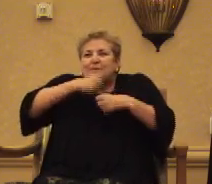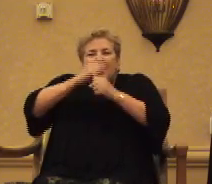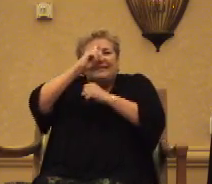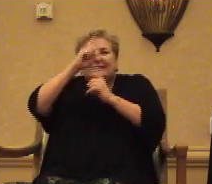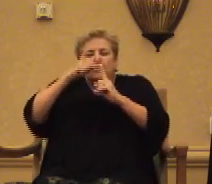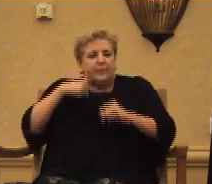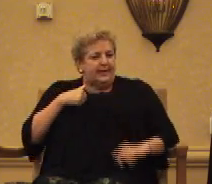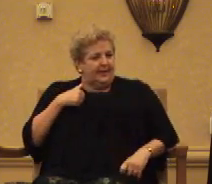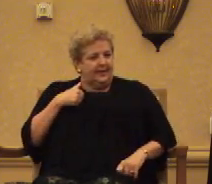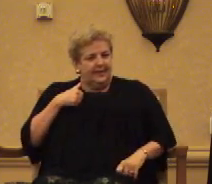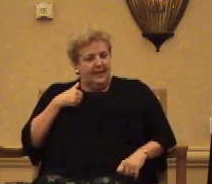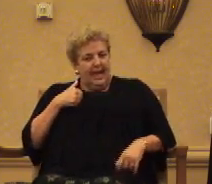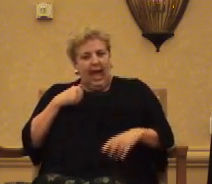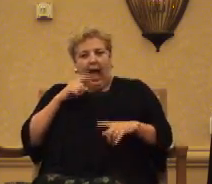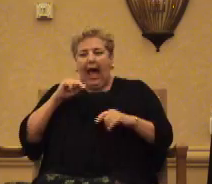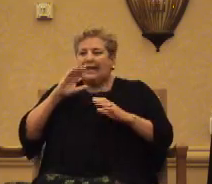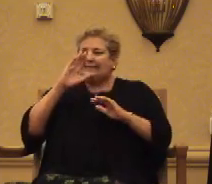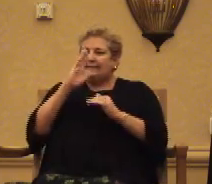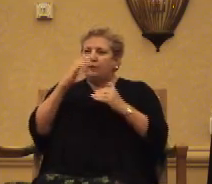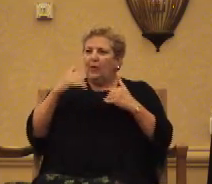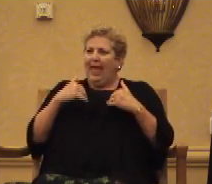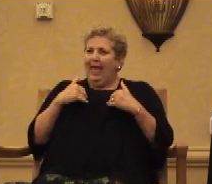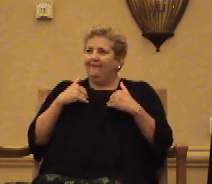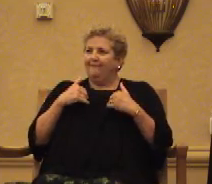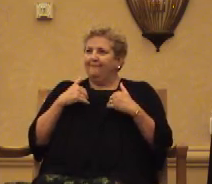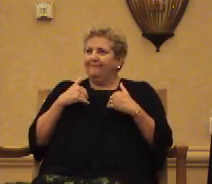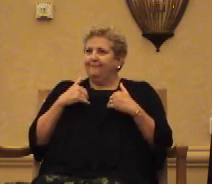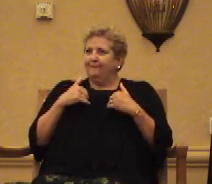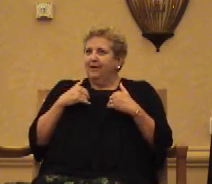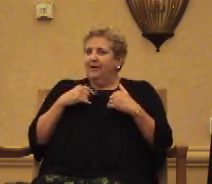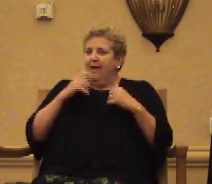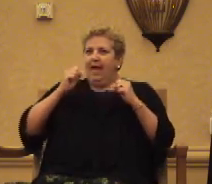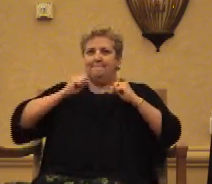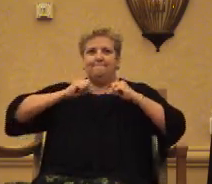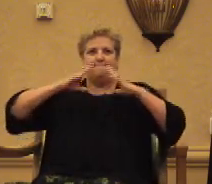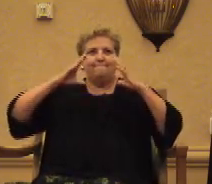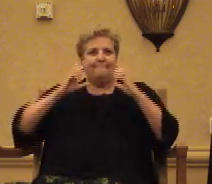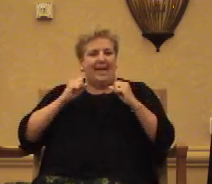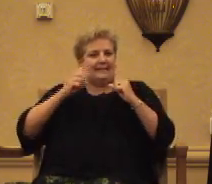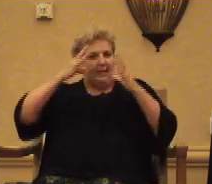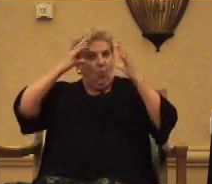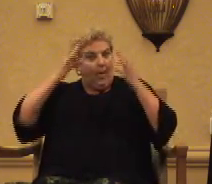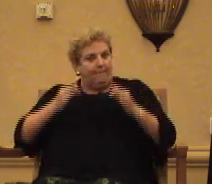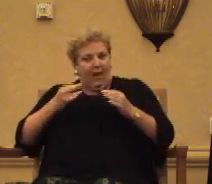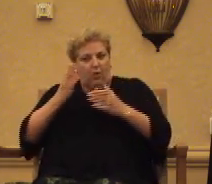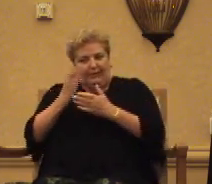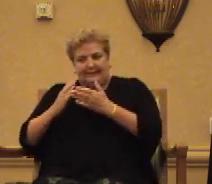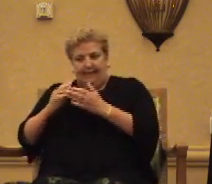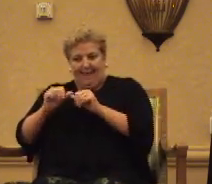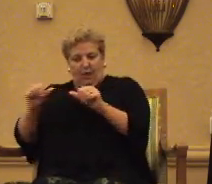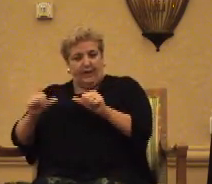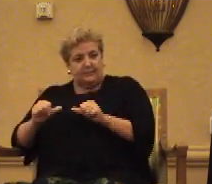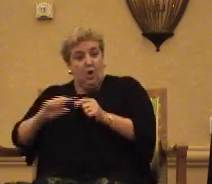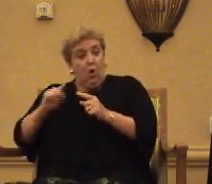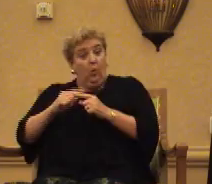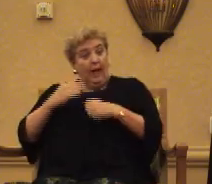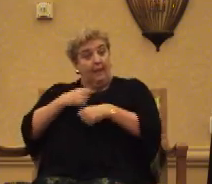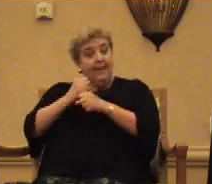Because I seemed to have such an amazing willpower in some areas. I mean, when I'd make up my mind about something,